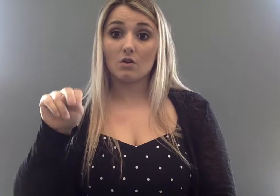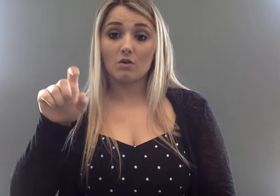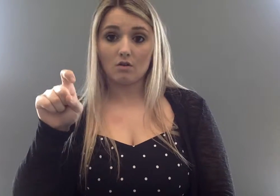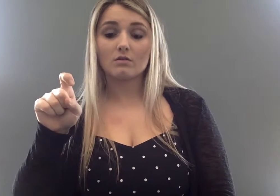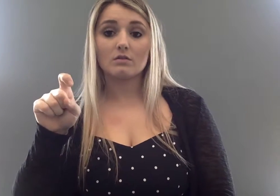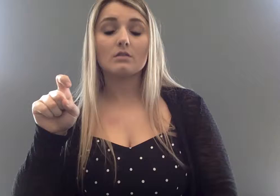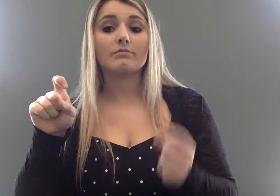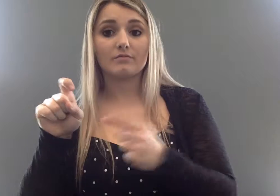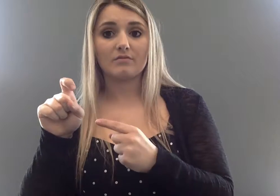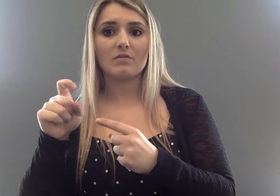Henry Knox